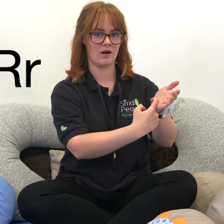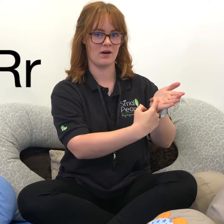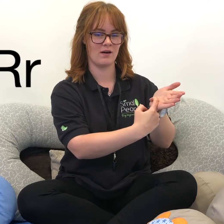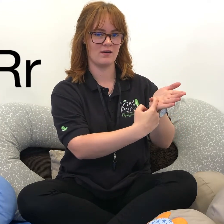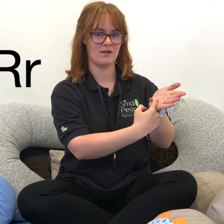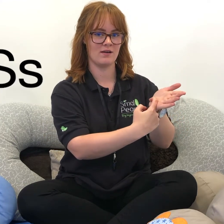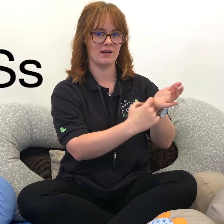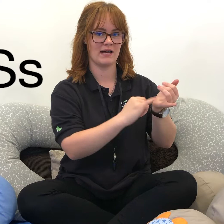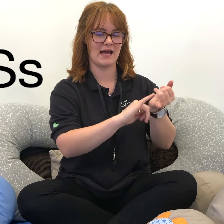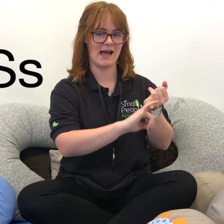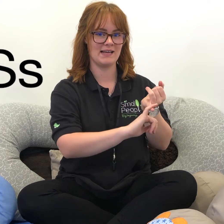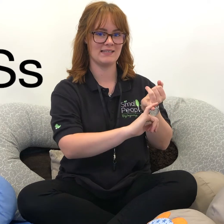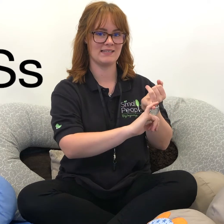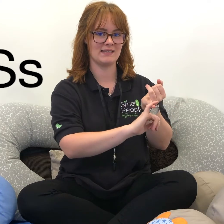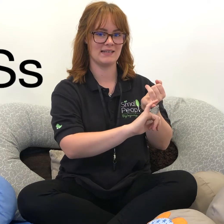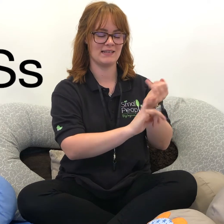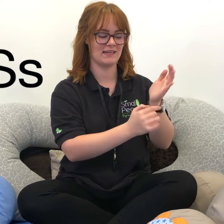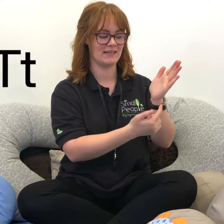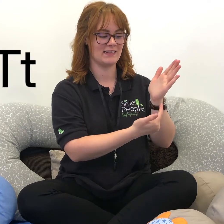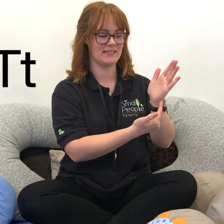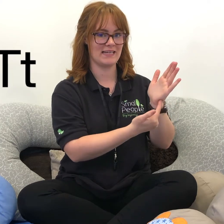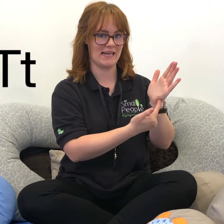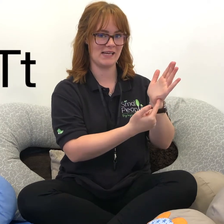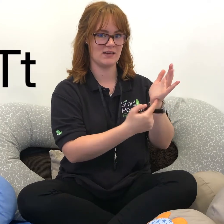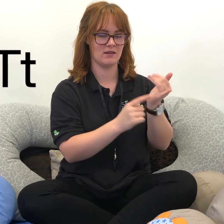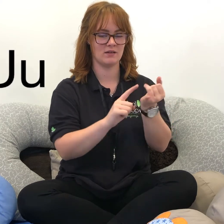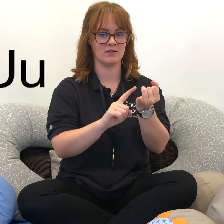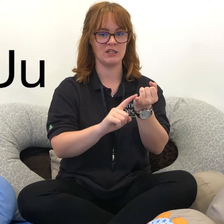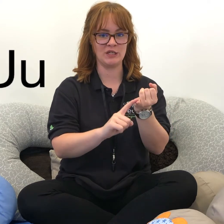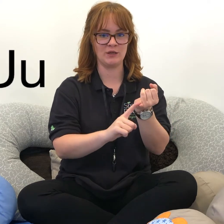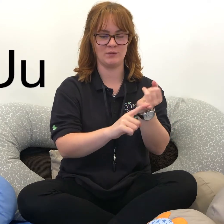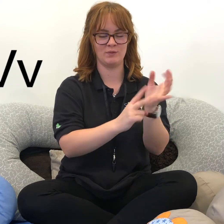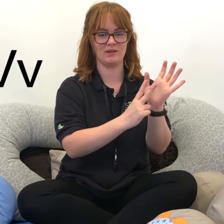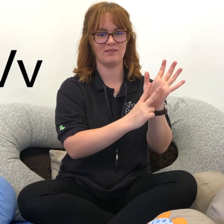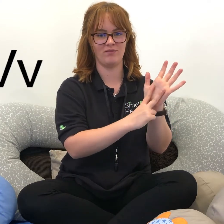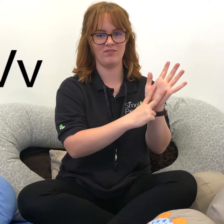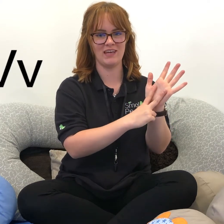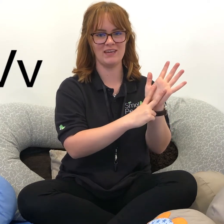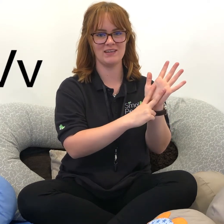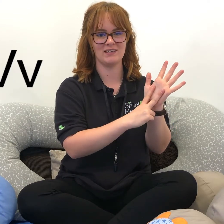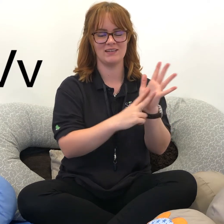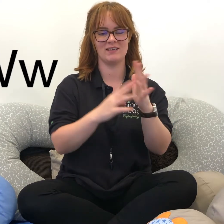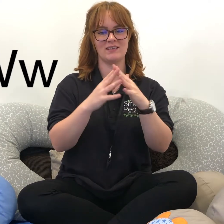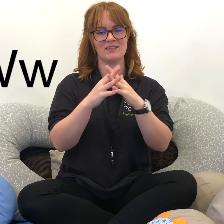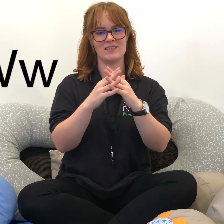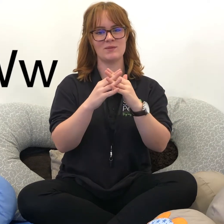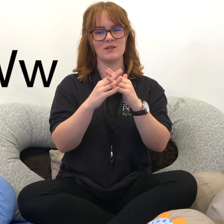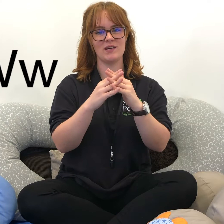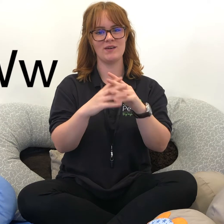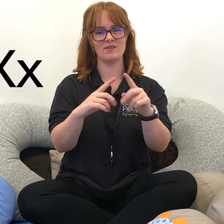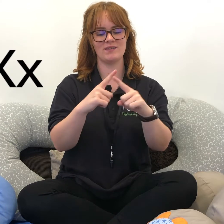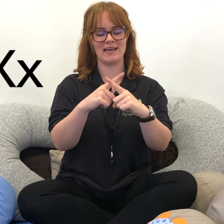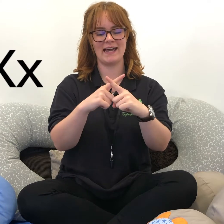R, S, T, U, V, W,